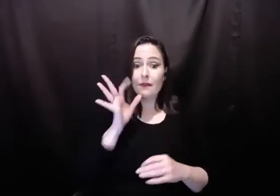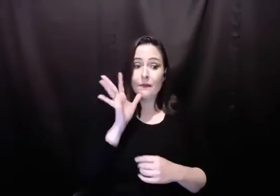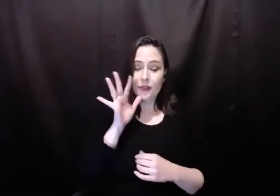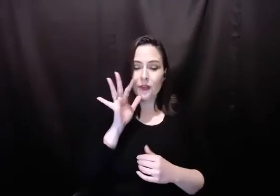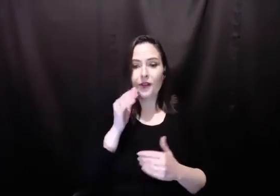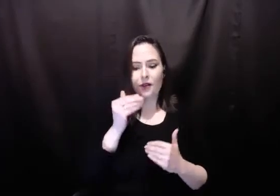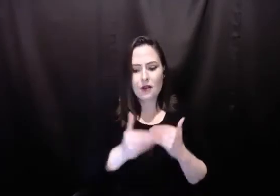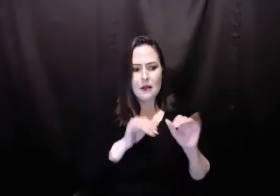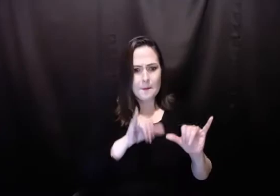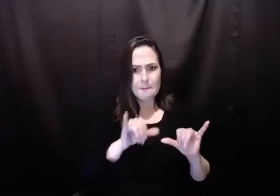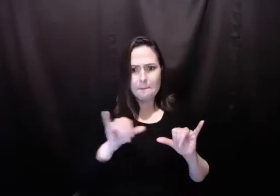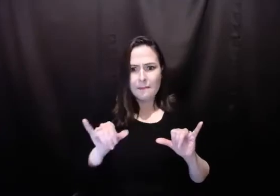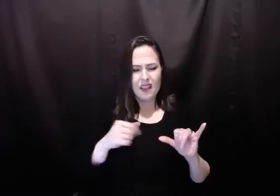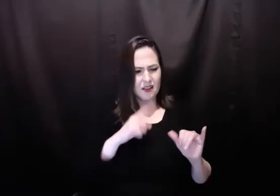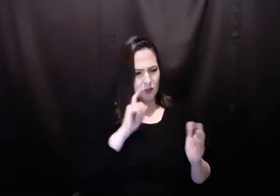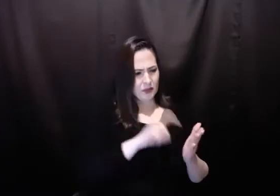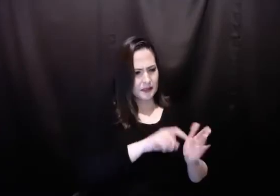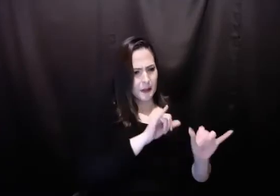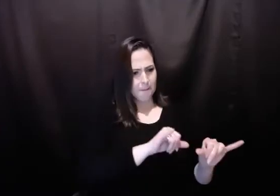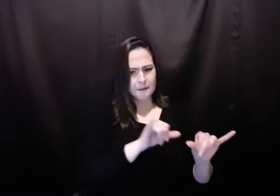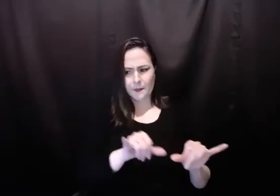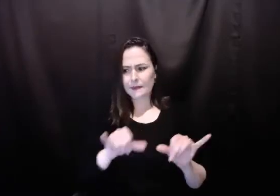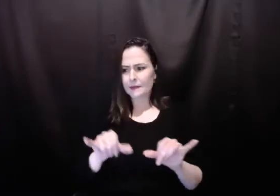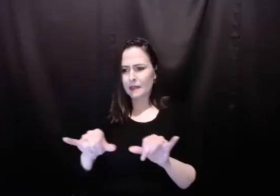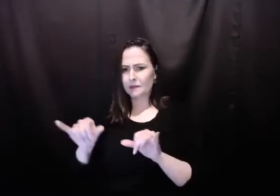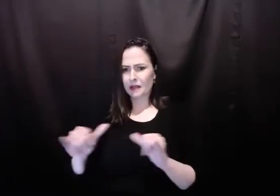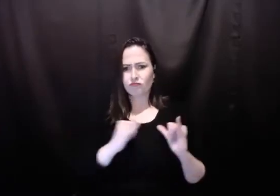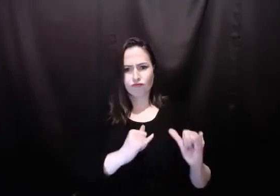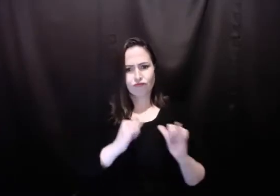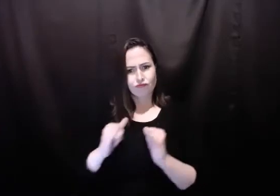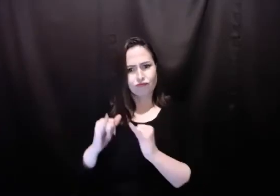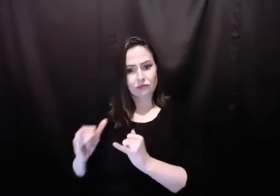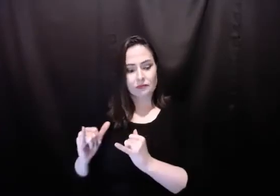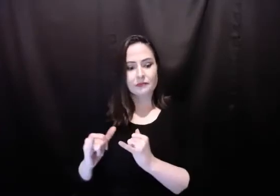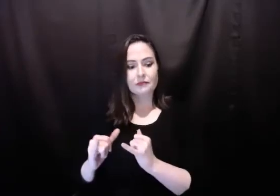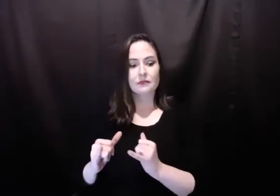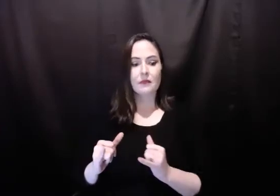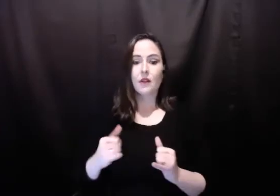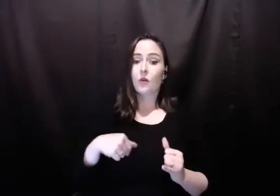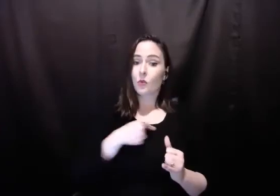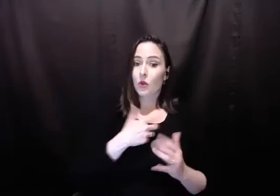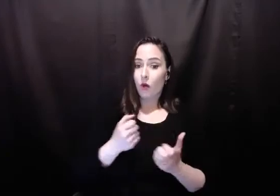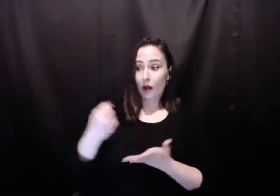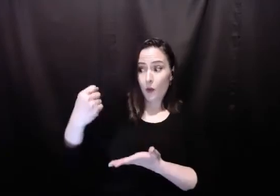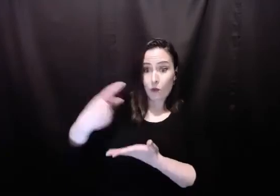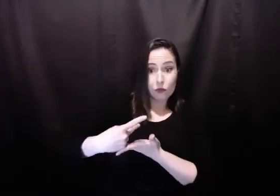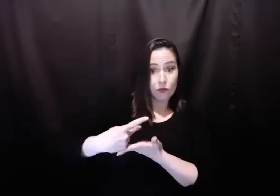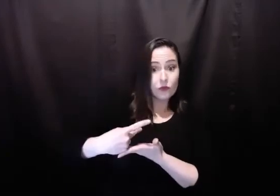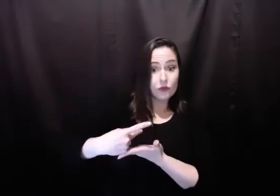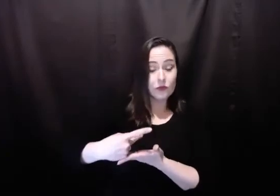approval and or people pleasing. I used to identify I was addicted to